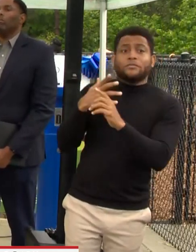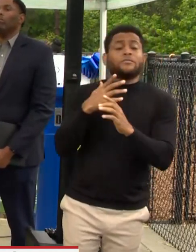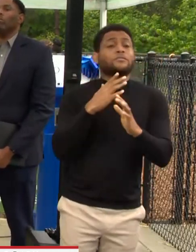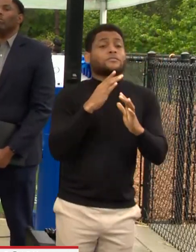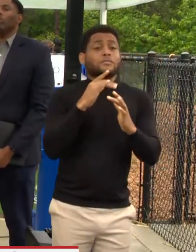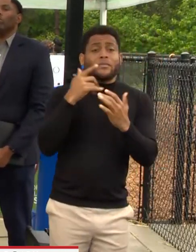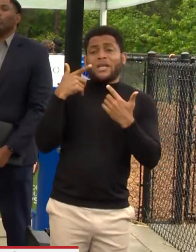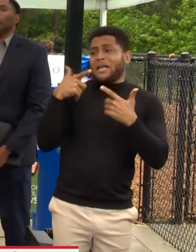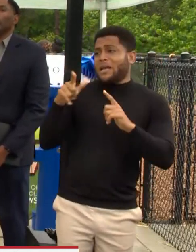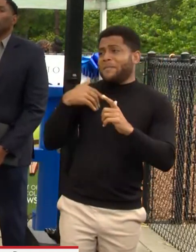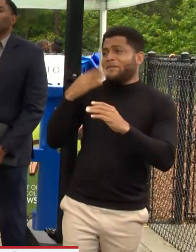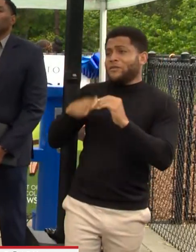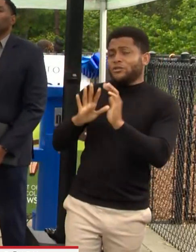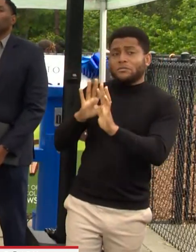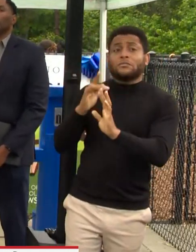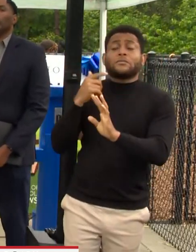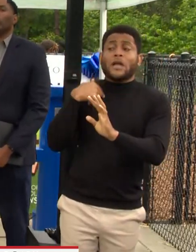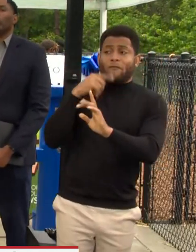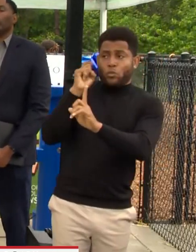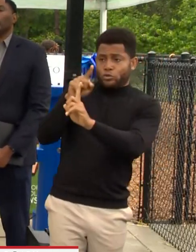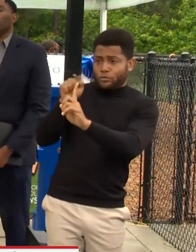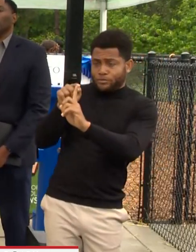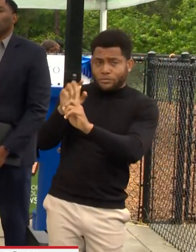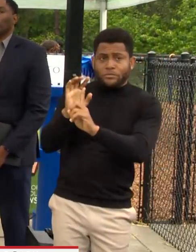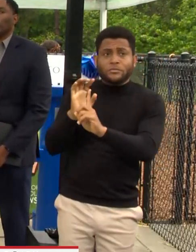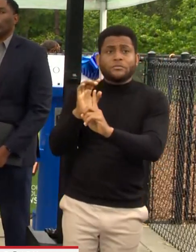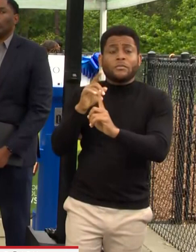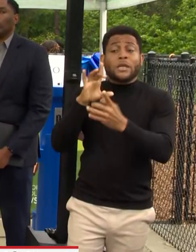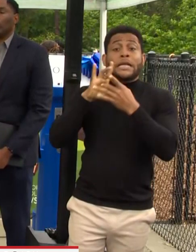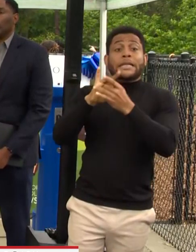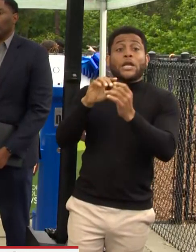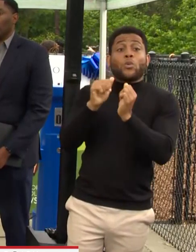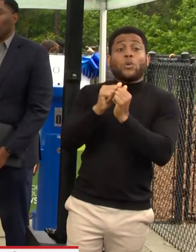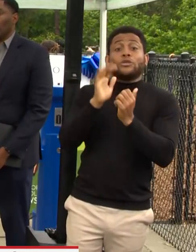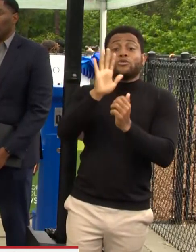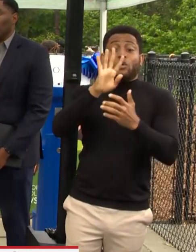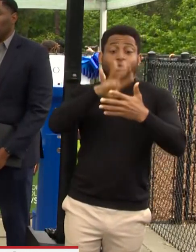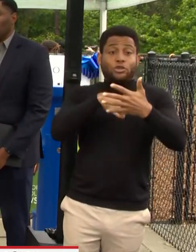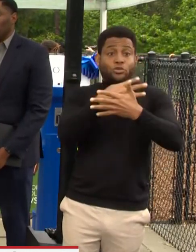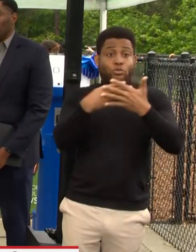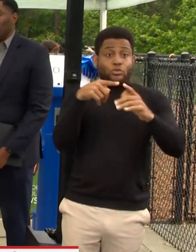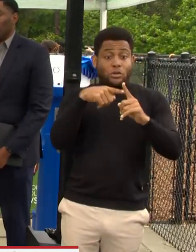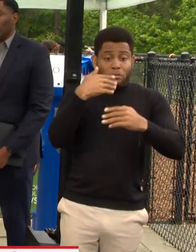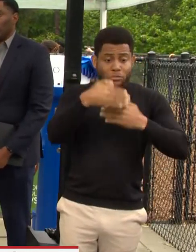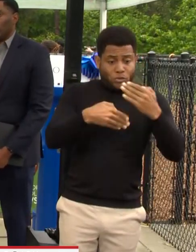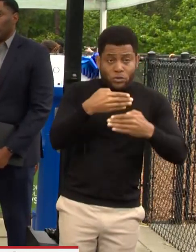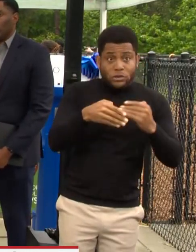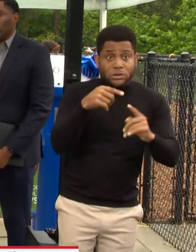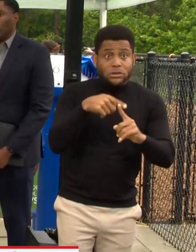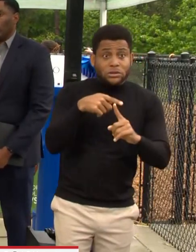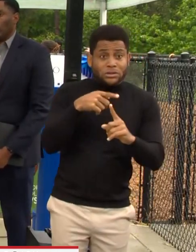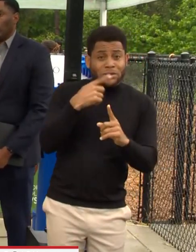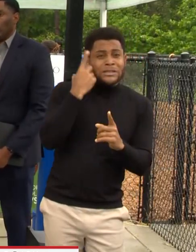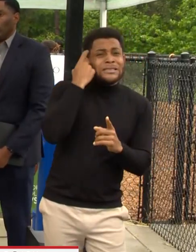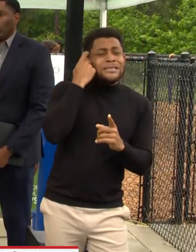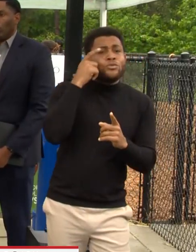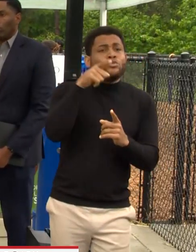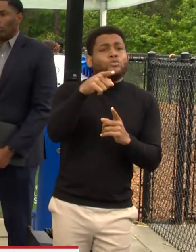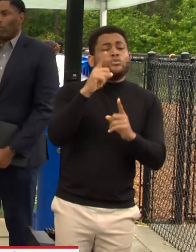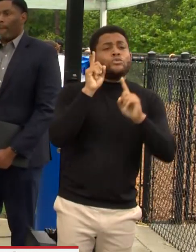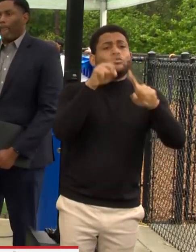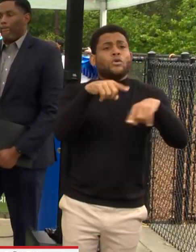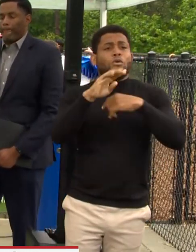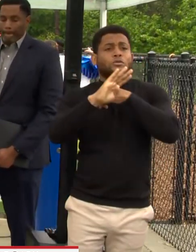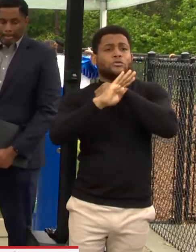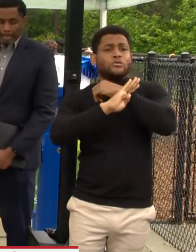to the information that goes out on your schedule, what's going on, do you think there should be more transparency? Because even with the Dubai trip, we weren't sure at first what was going on,